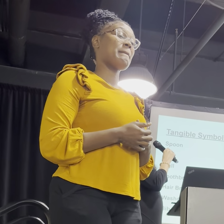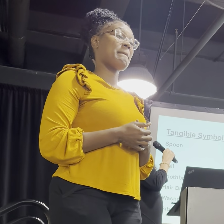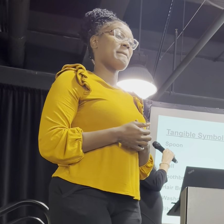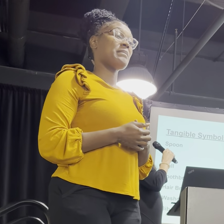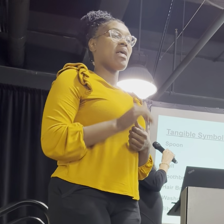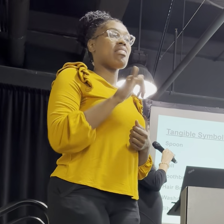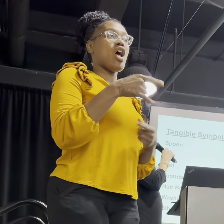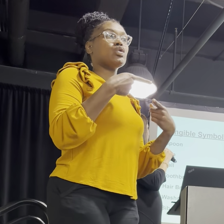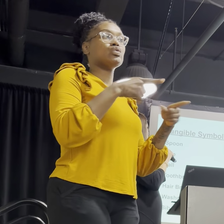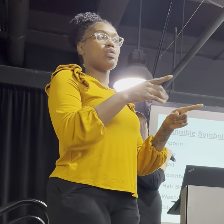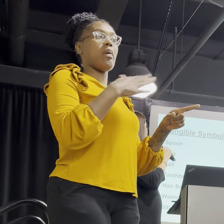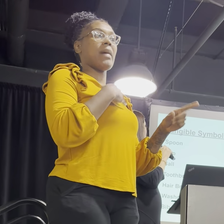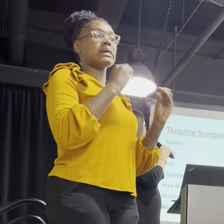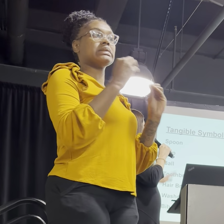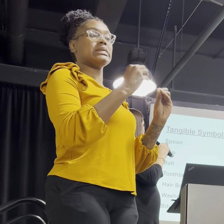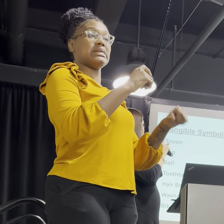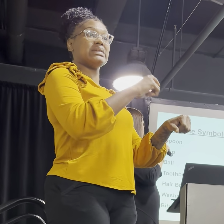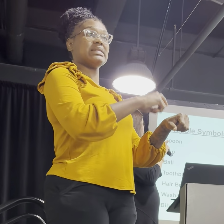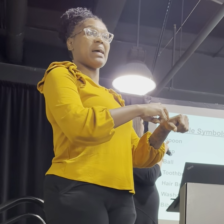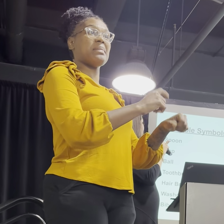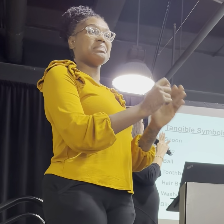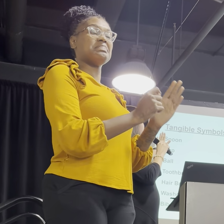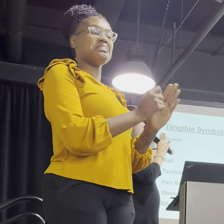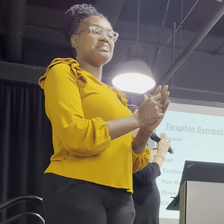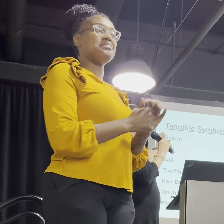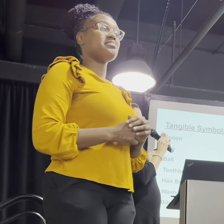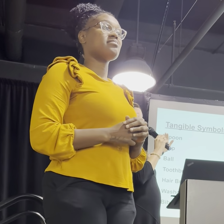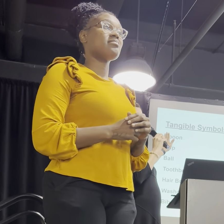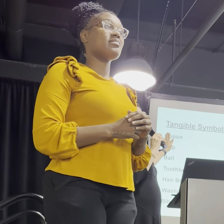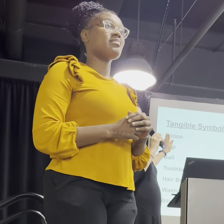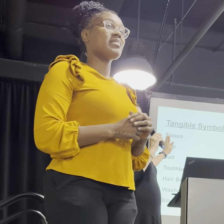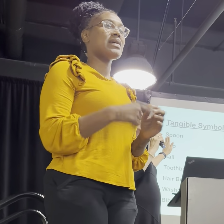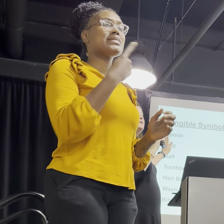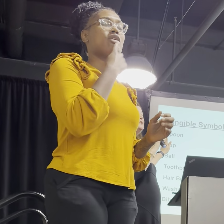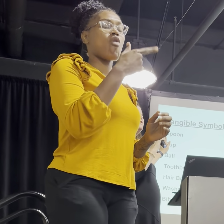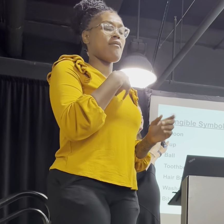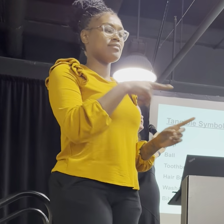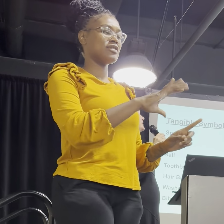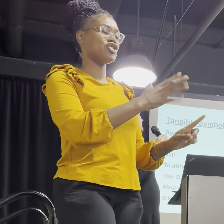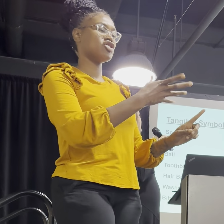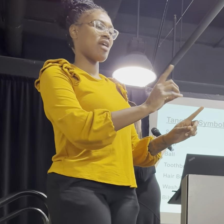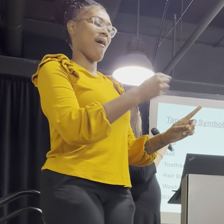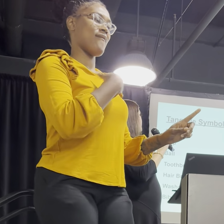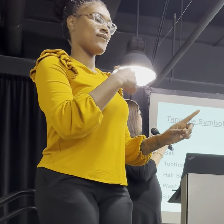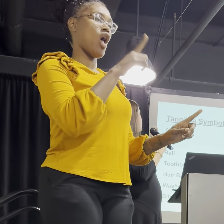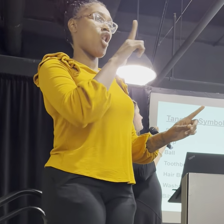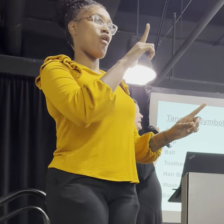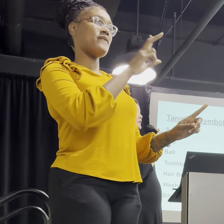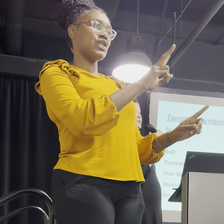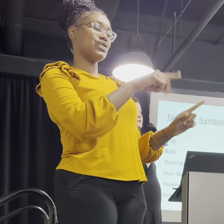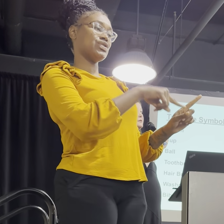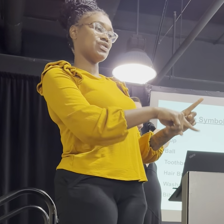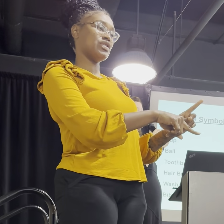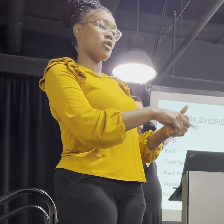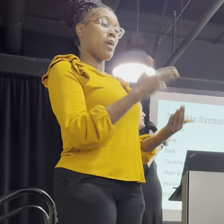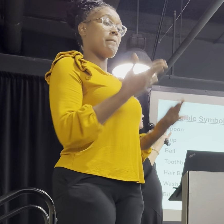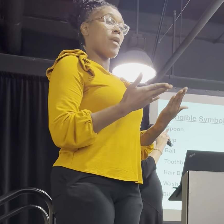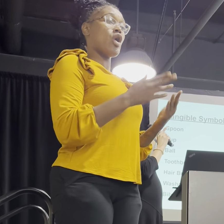That was during my teaching time. But say you have a child who has no vision. So you may